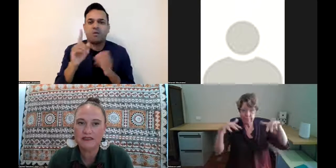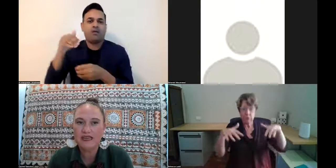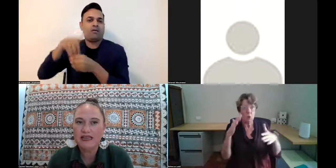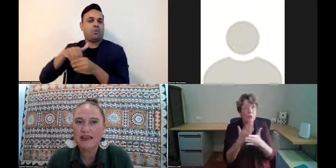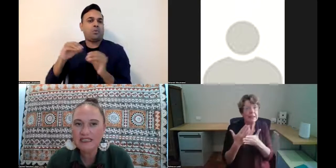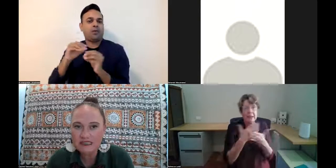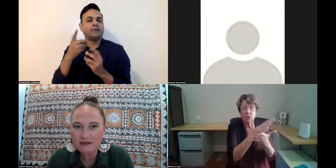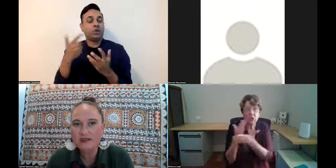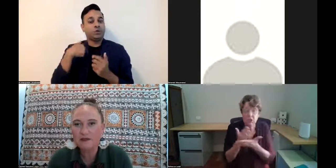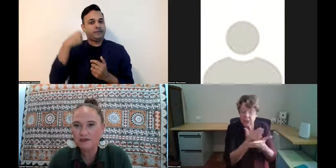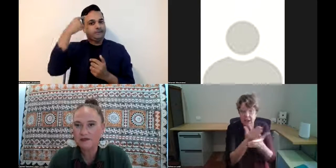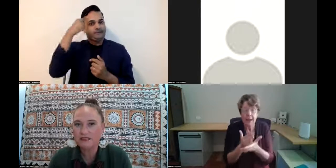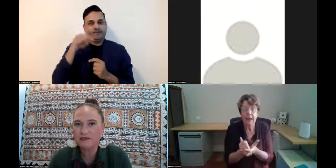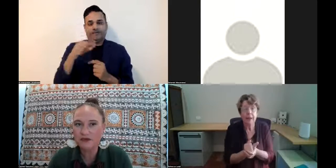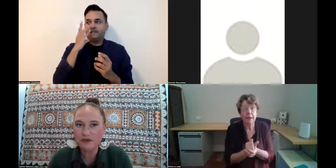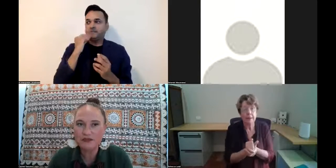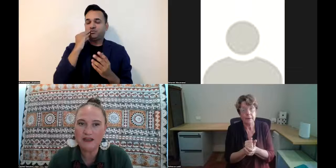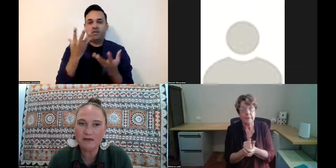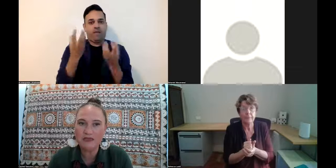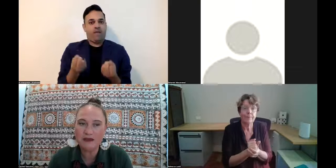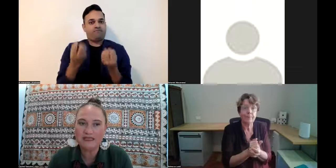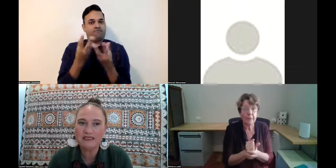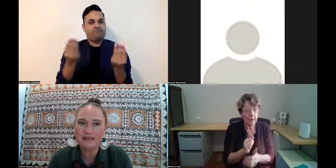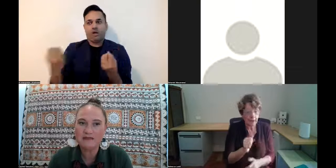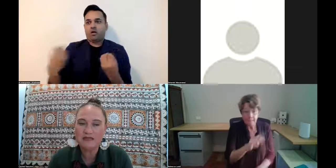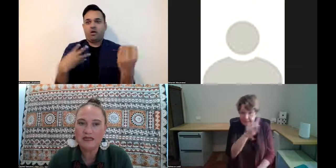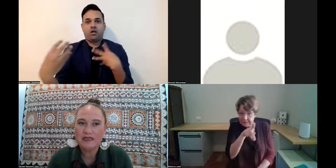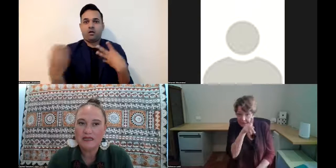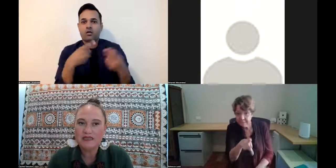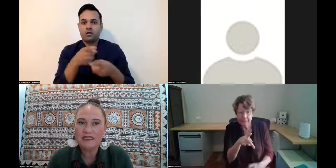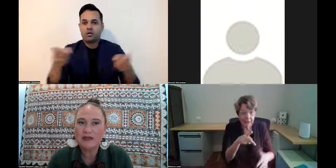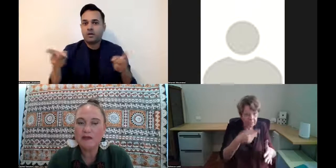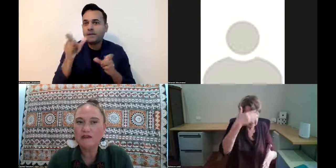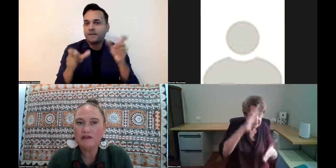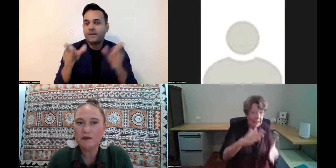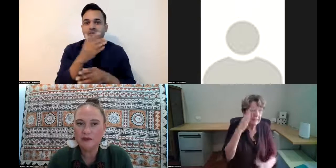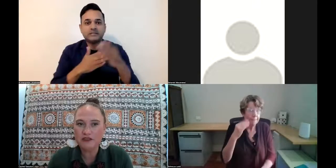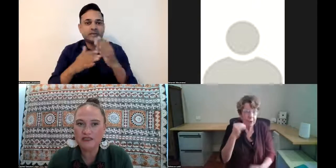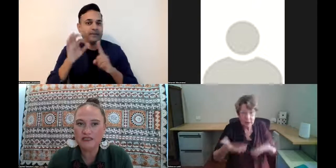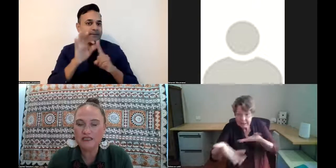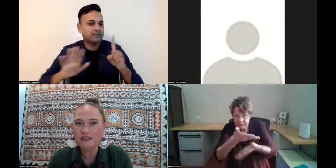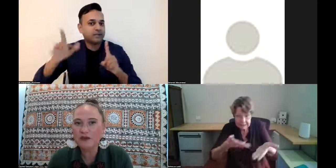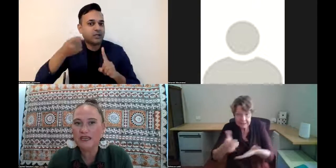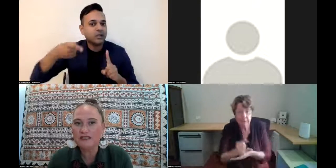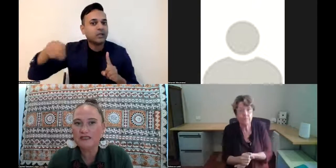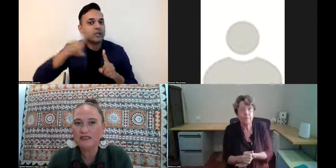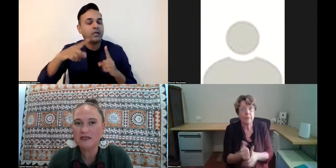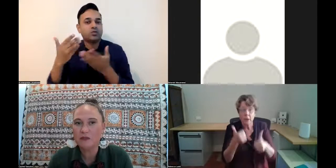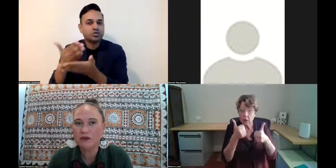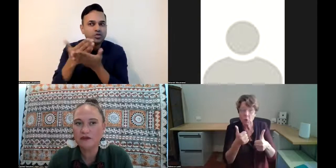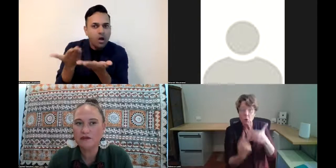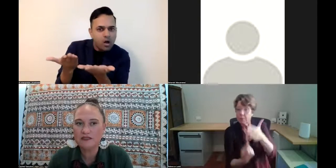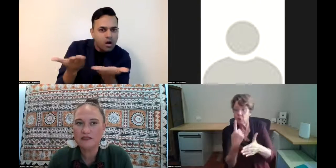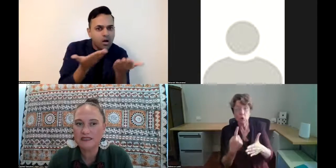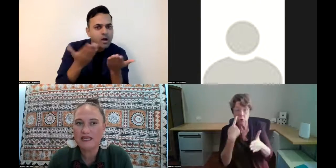experiences and identify opportunities for new development partners. This is a welcome opportunity to showcase the